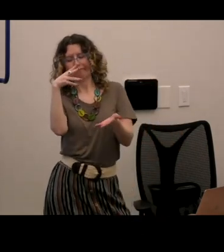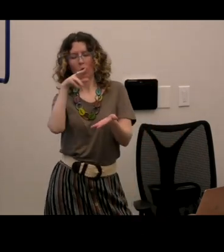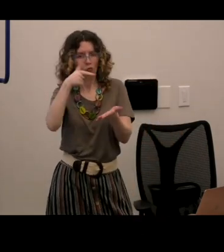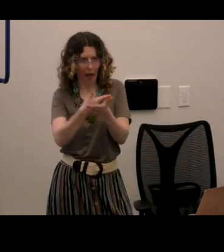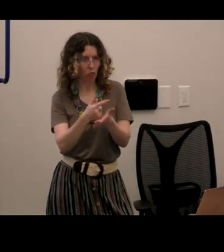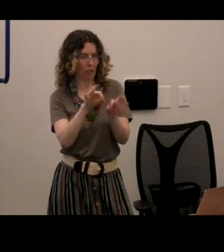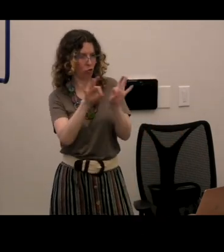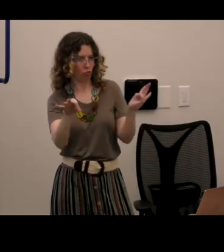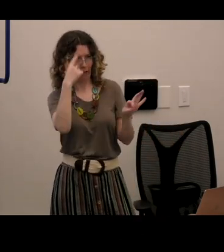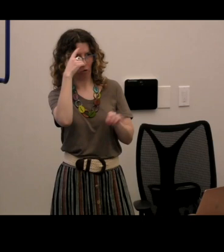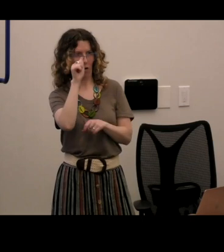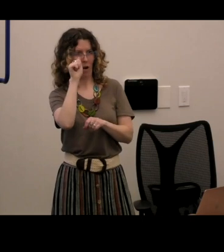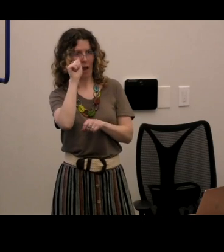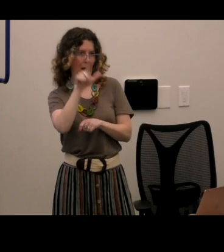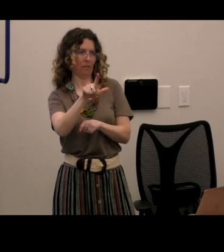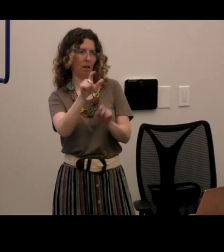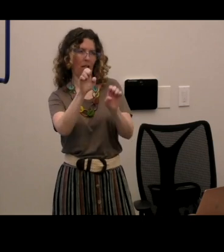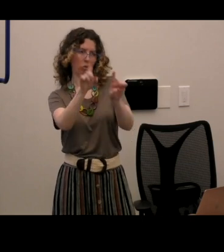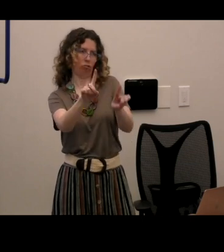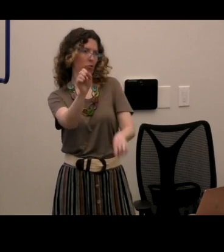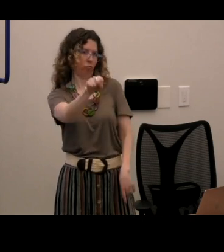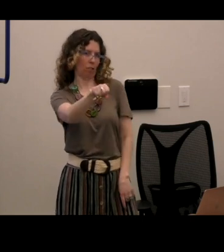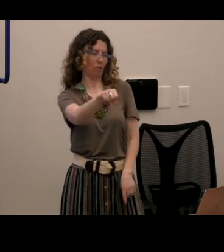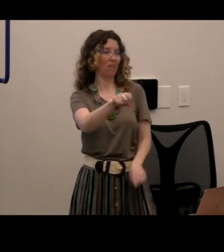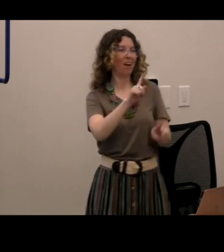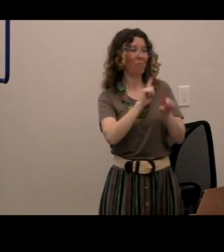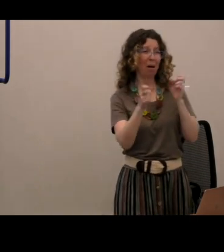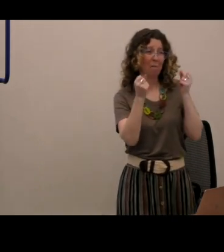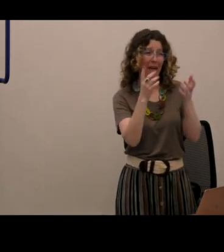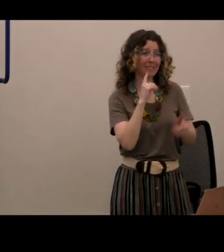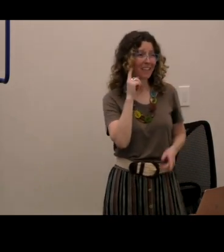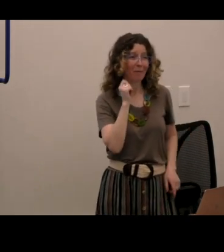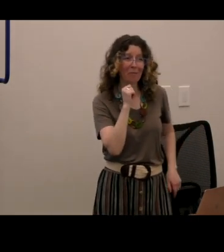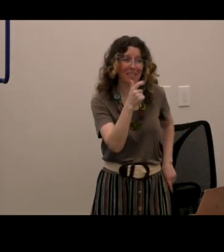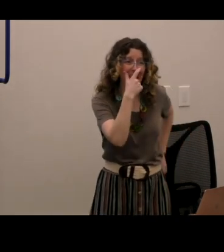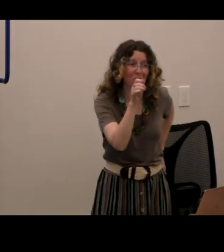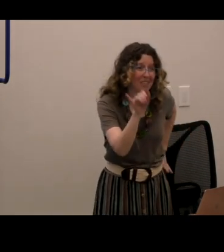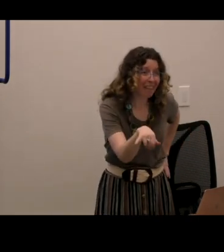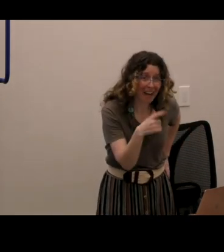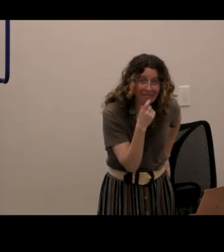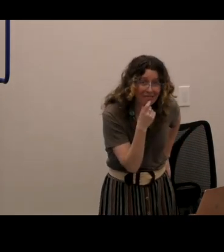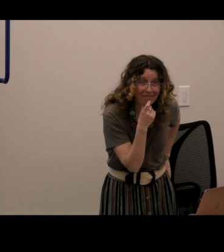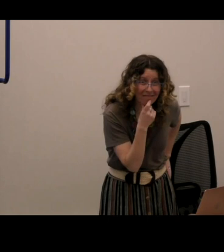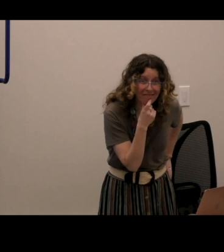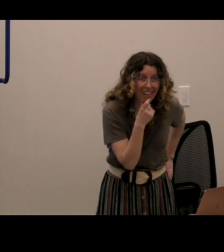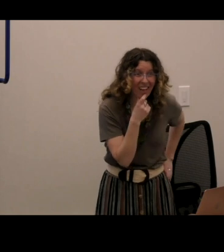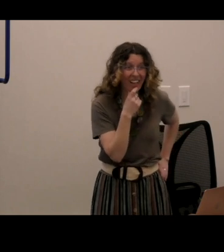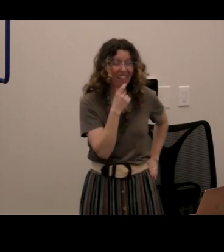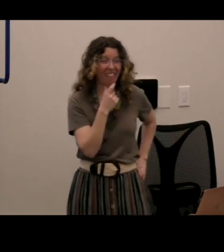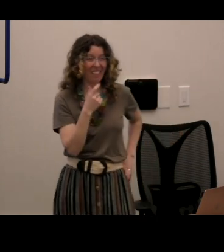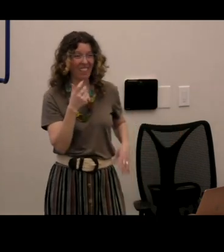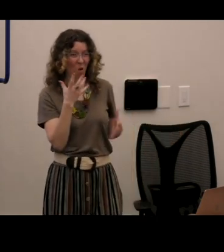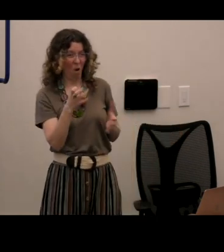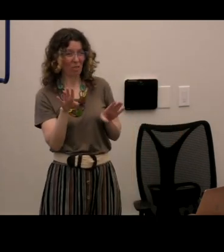frequently, they frequently graduate with degrees with ASL education, but many deaf people are just not interested in